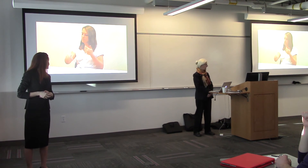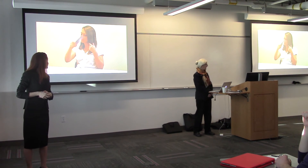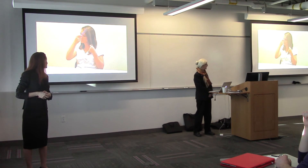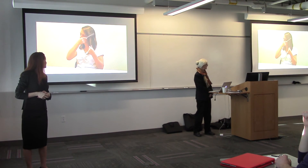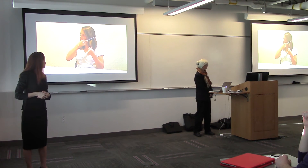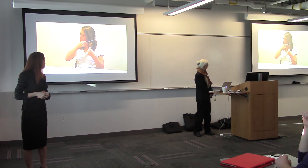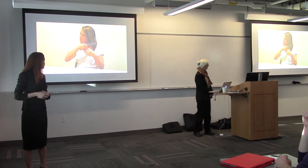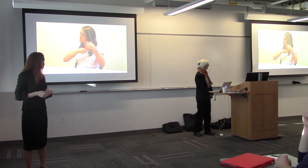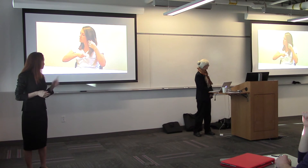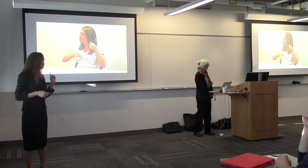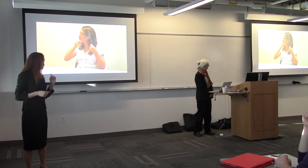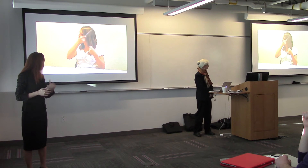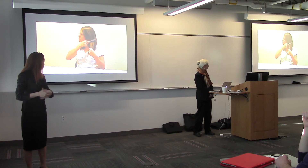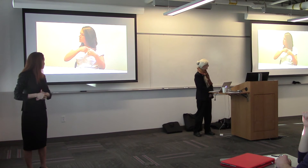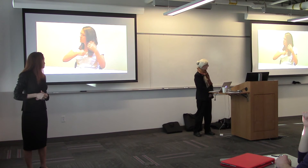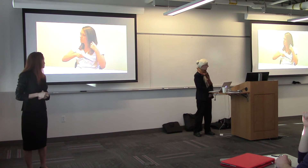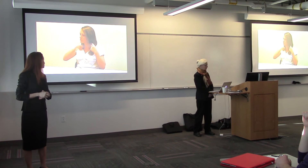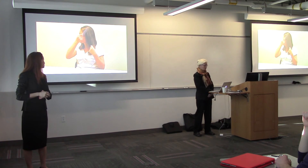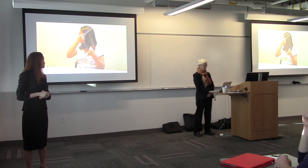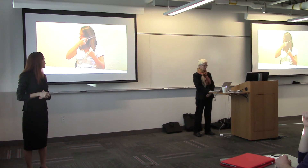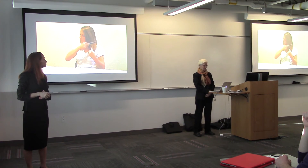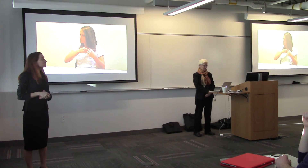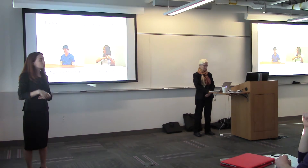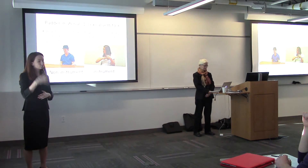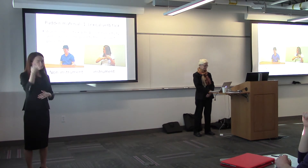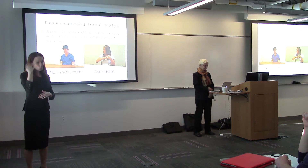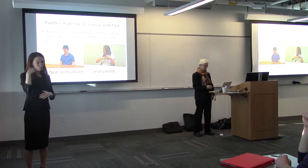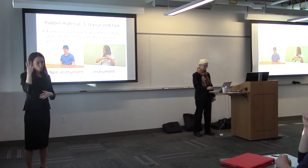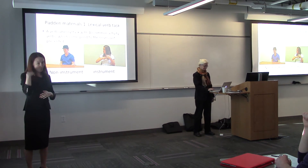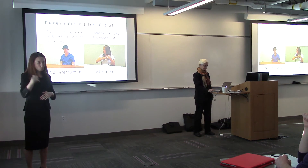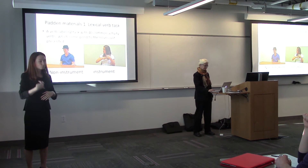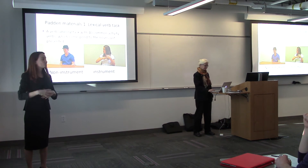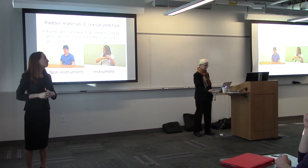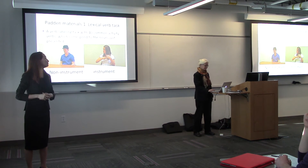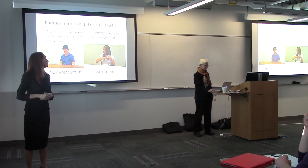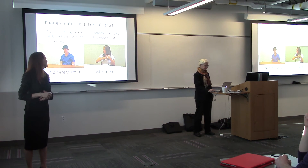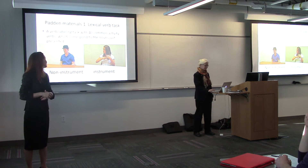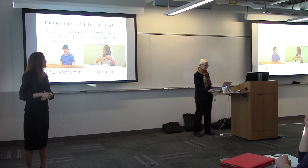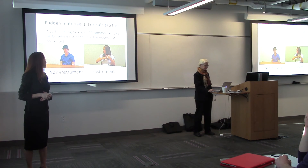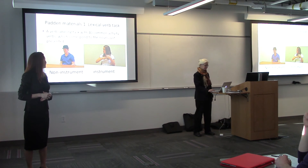Putting on a hat and combing your hair.